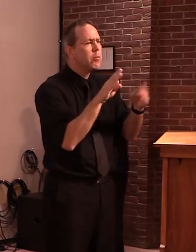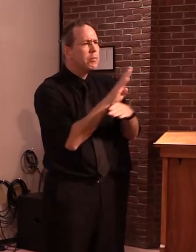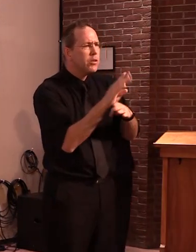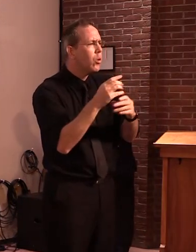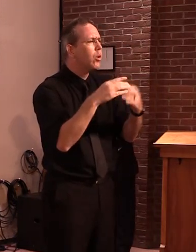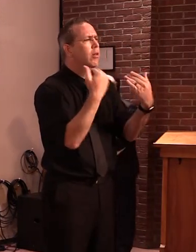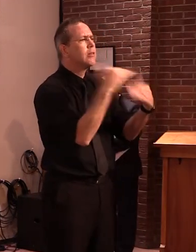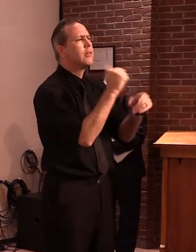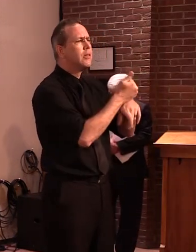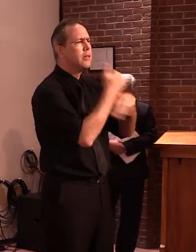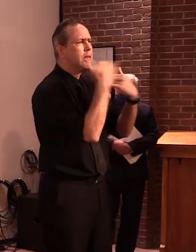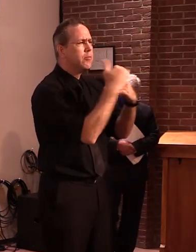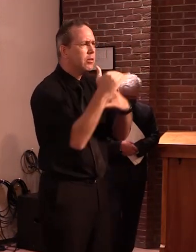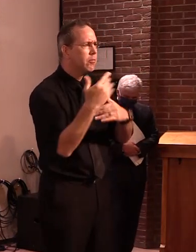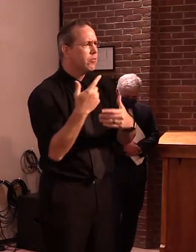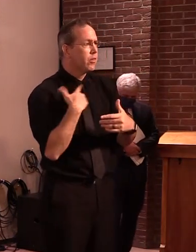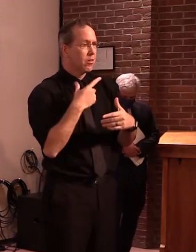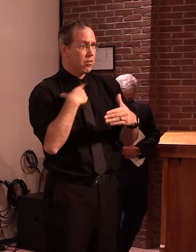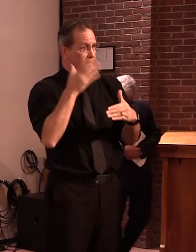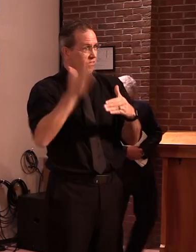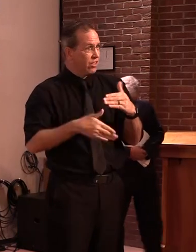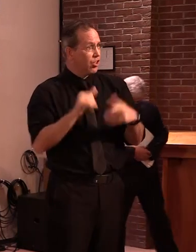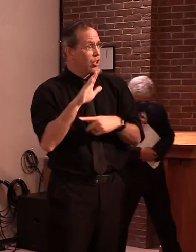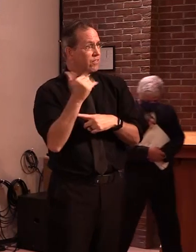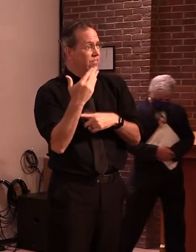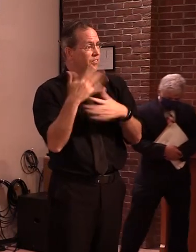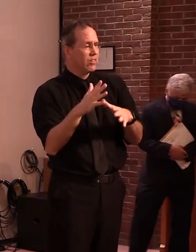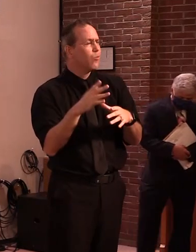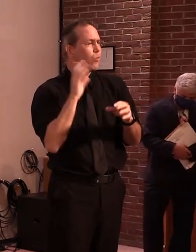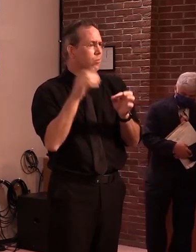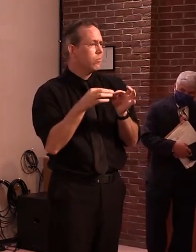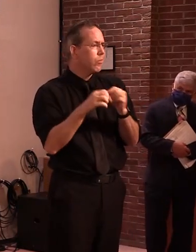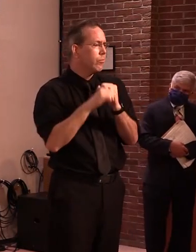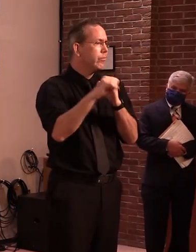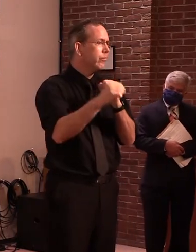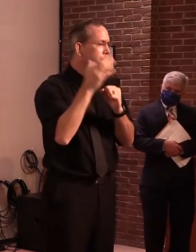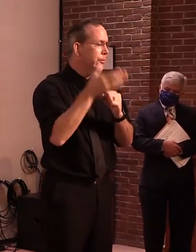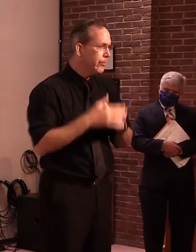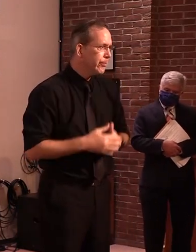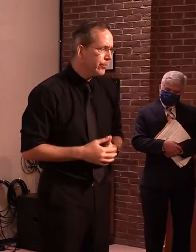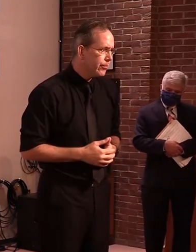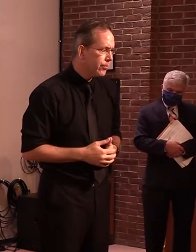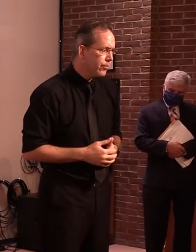it would end as of August 15th, that there would be another executive order.